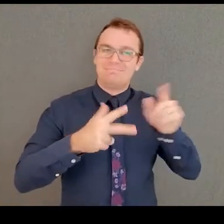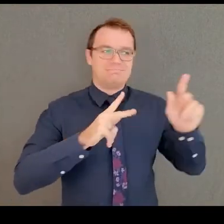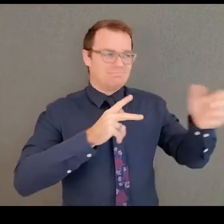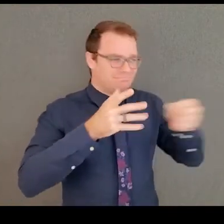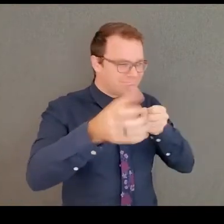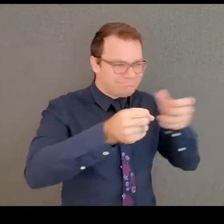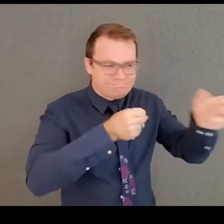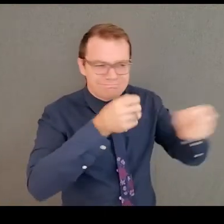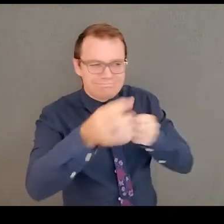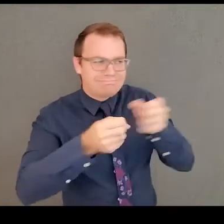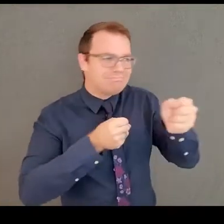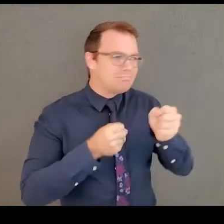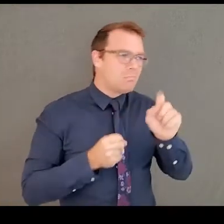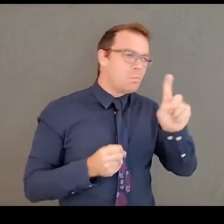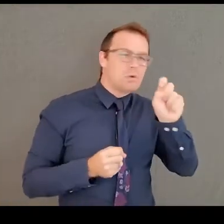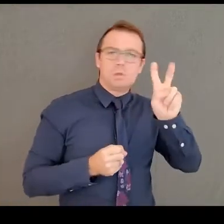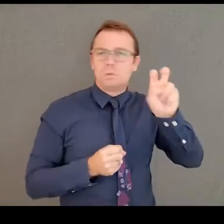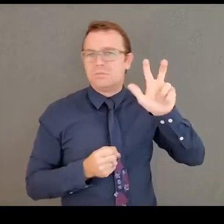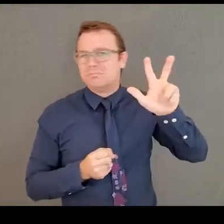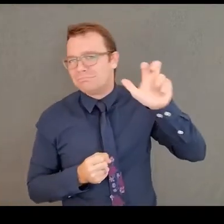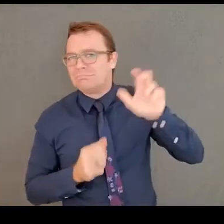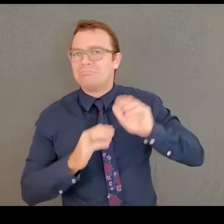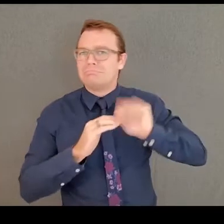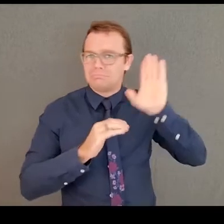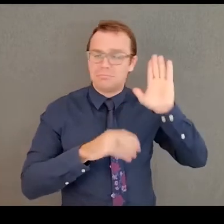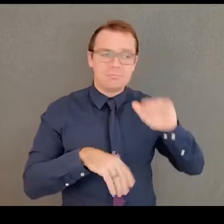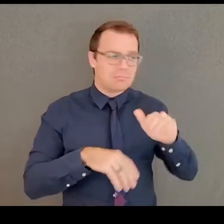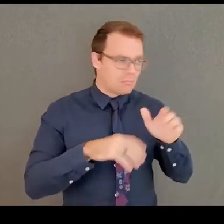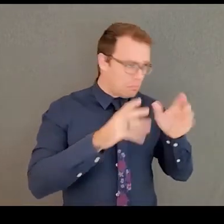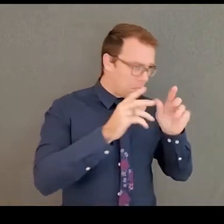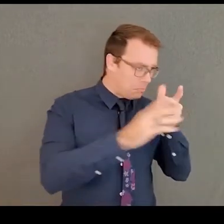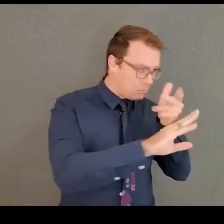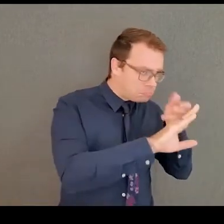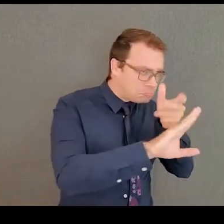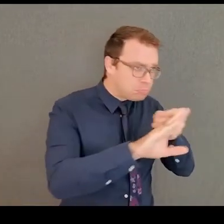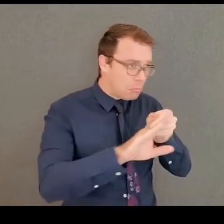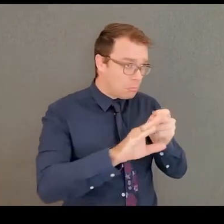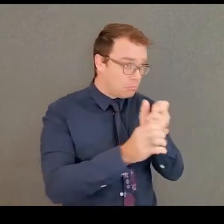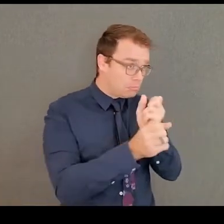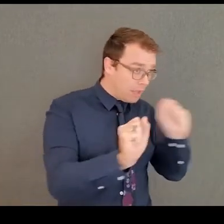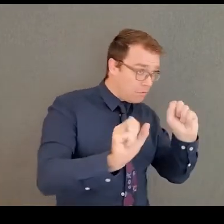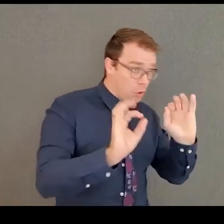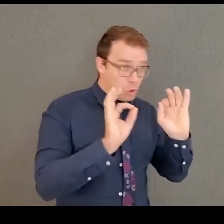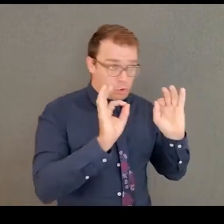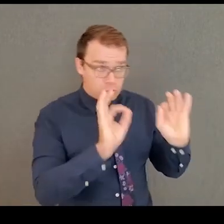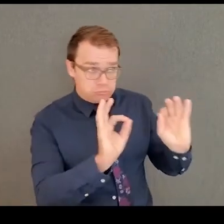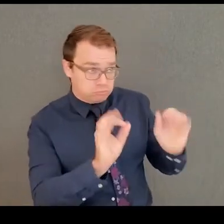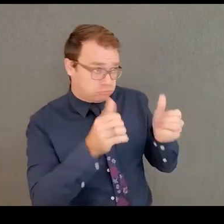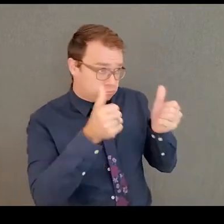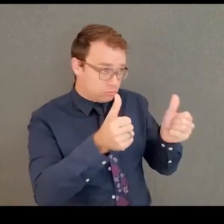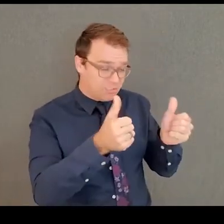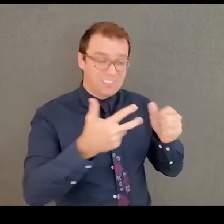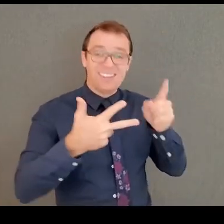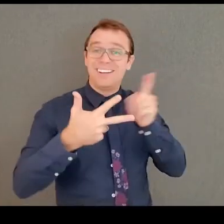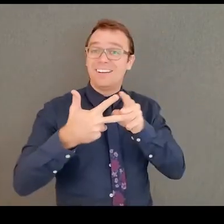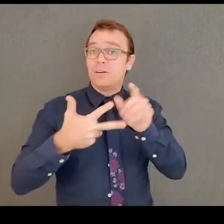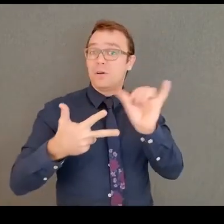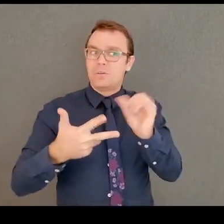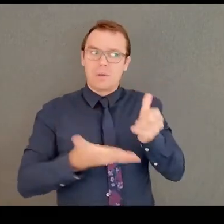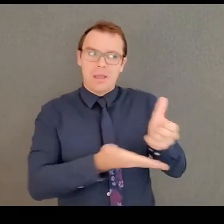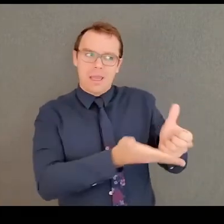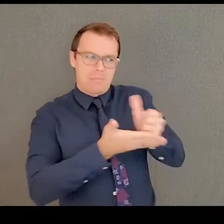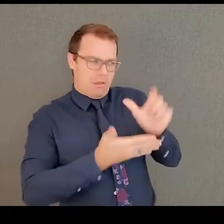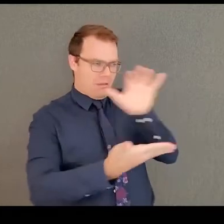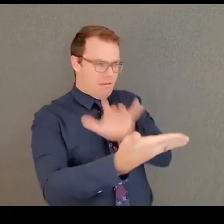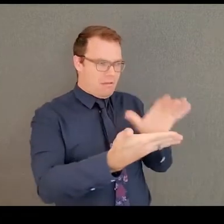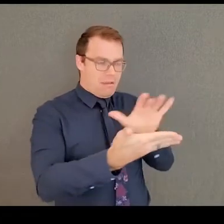phase 2 studies, we test the vaccine or antibody in a few hundred people to see if there are any safety concerns that were not seen in phase 1. Phase